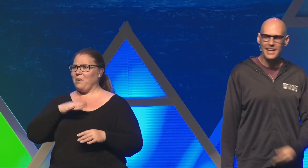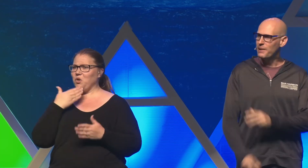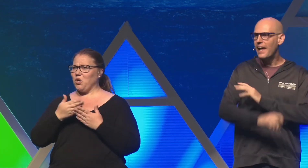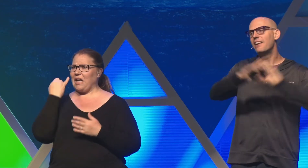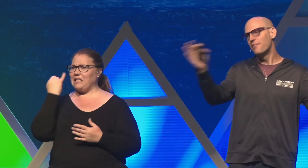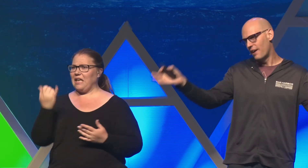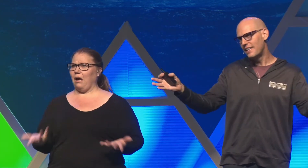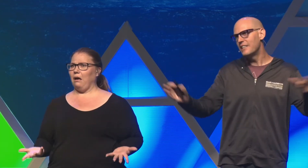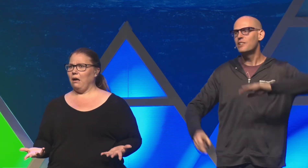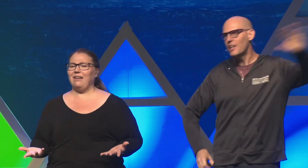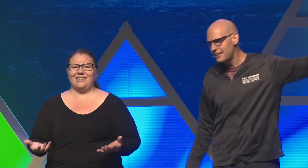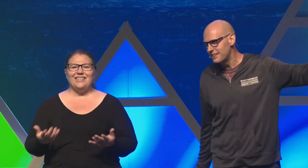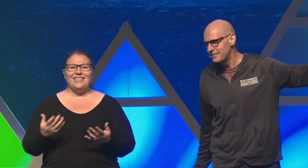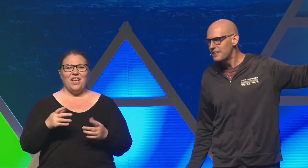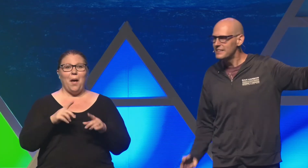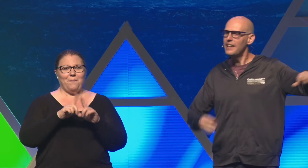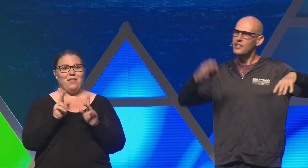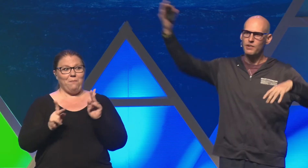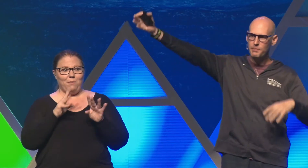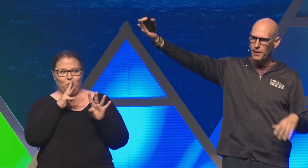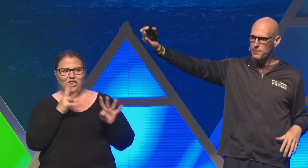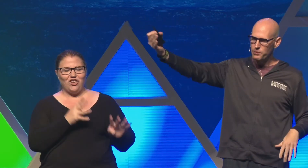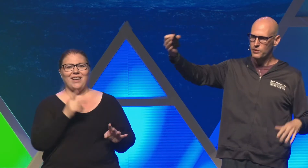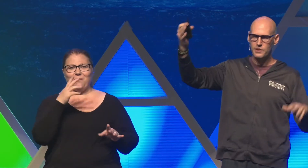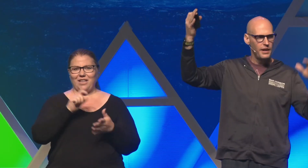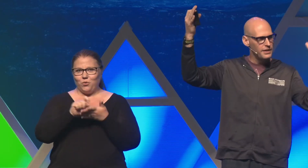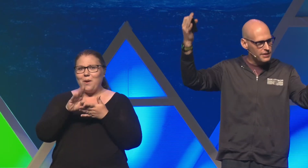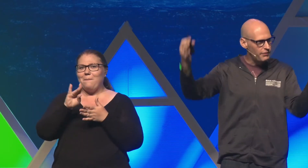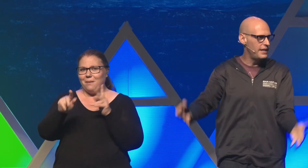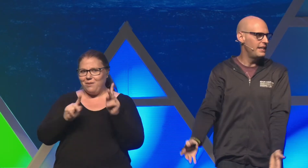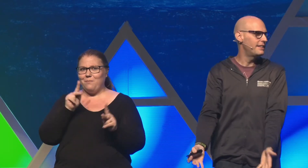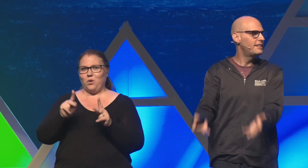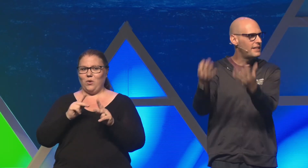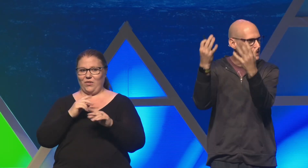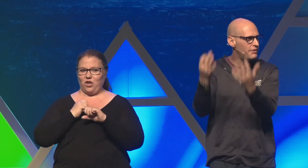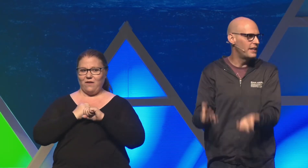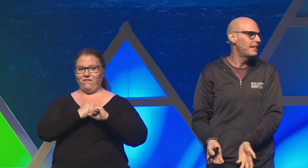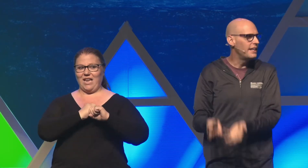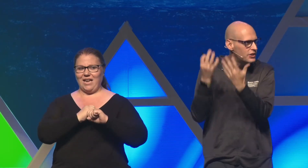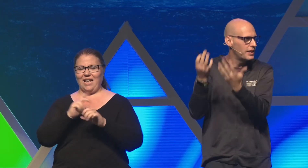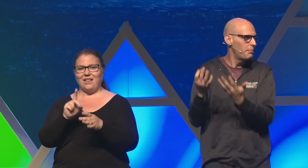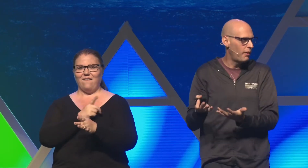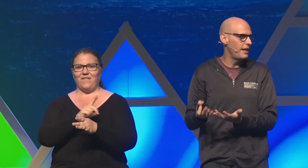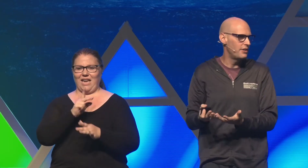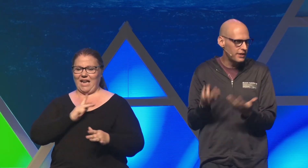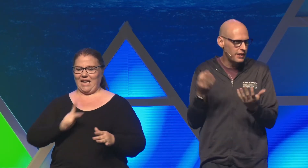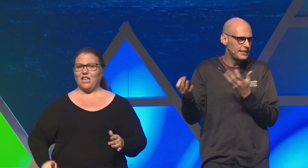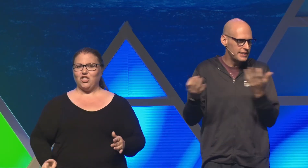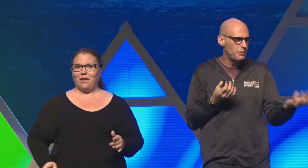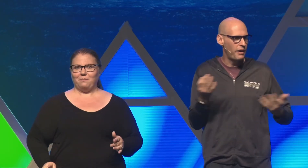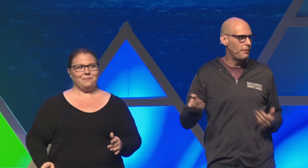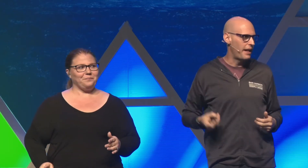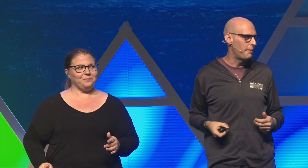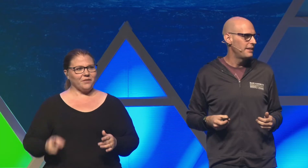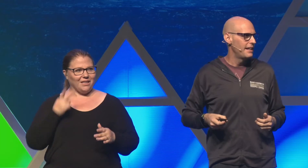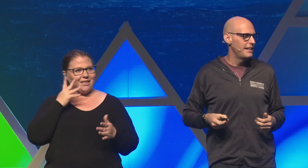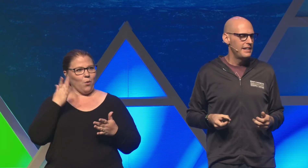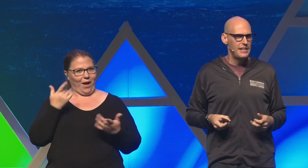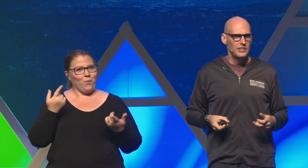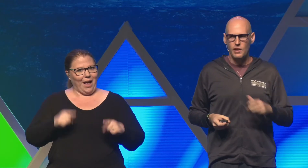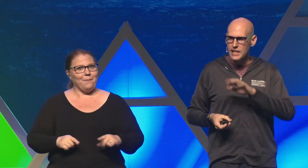But at any rate, he's rejected because, again, it's written by people who are defending the Davidic kingship, right? You could kind of see why that would